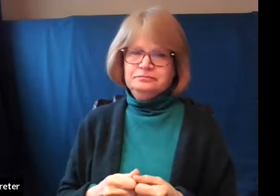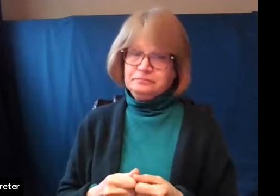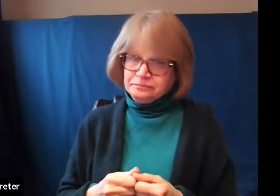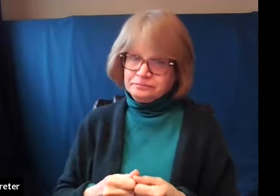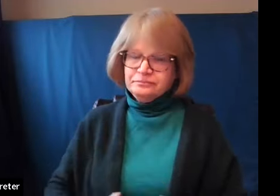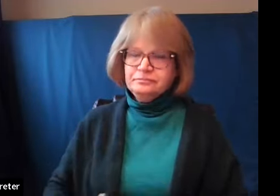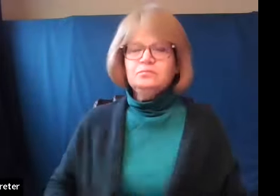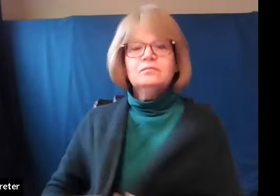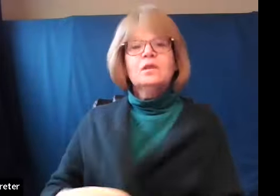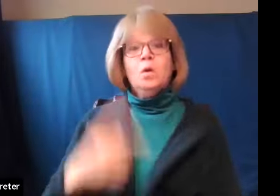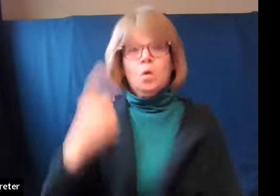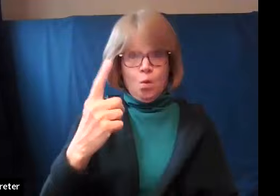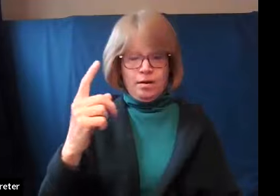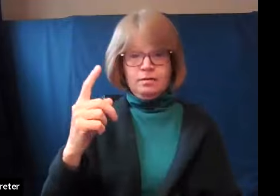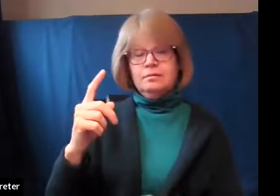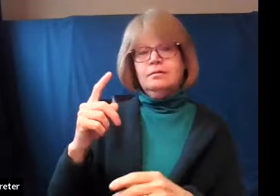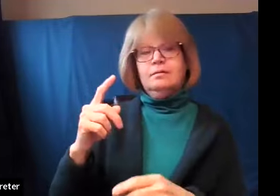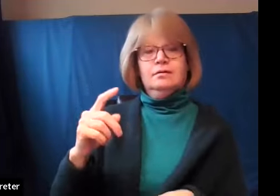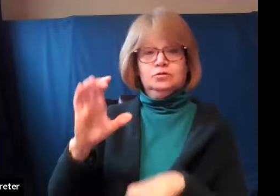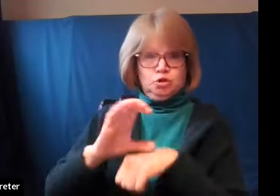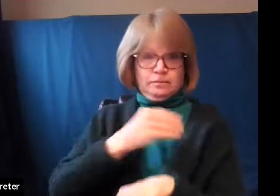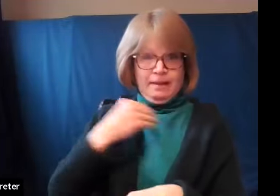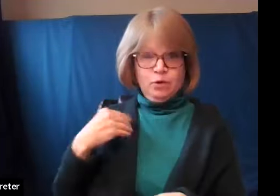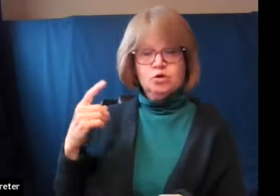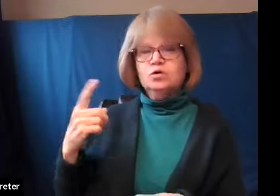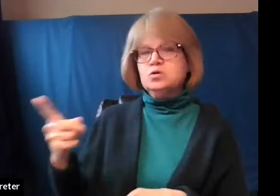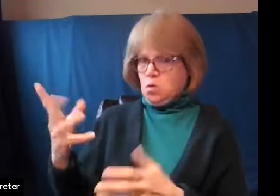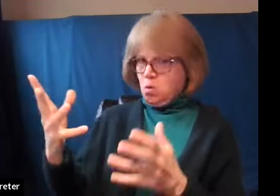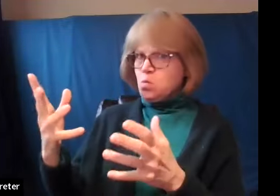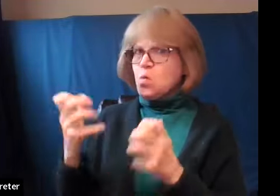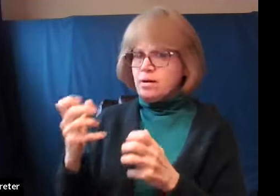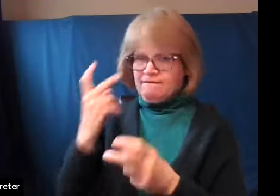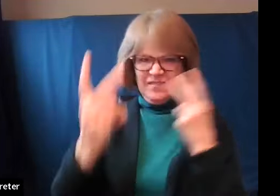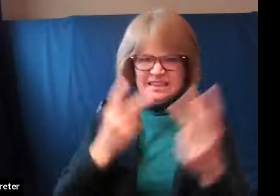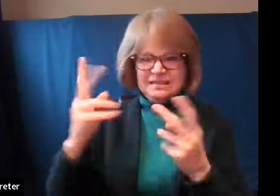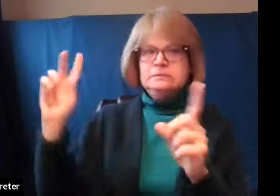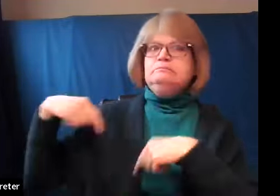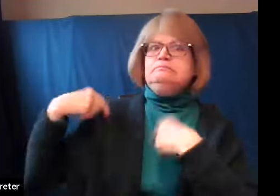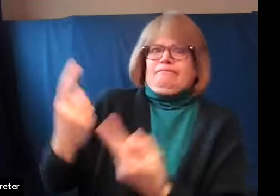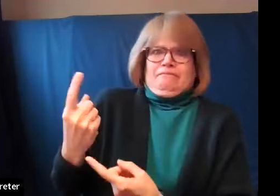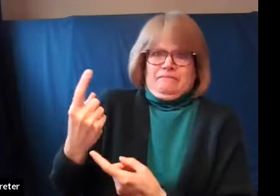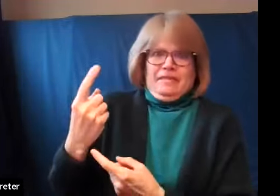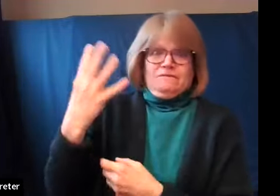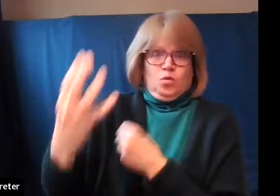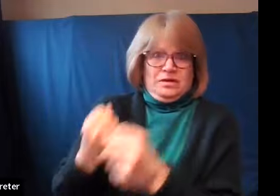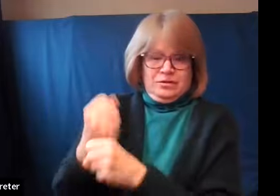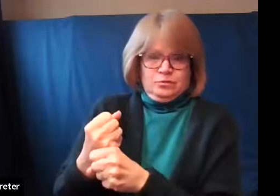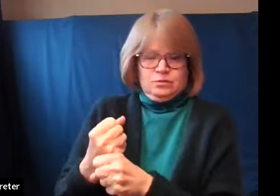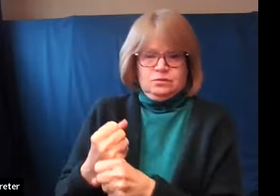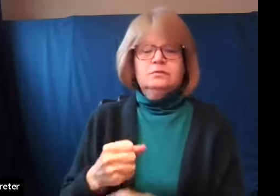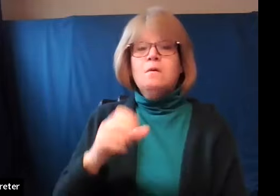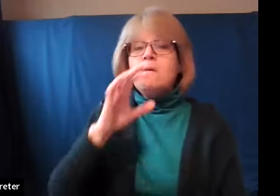Now, there was one parishioner whom Irma wanted Pastor Cutler to visit ever since assuming his responsibilities at the church, old